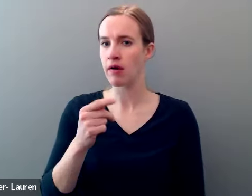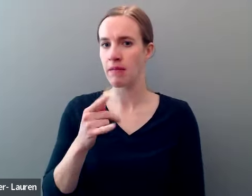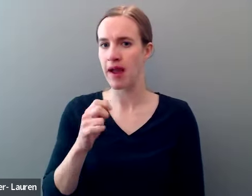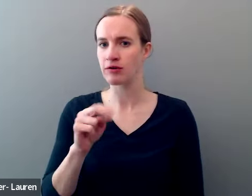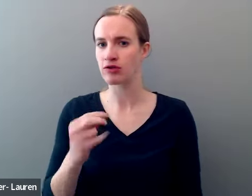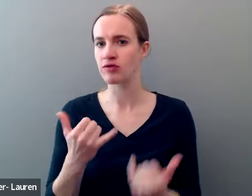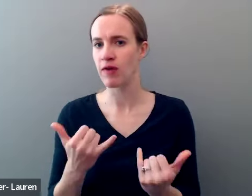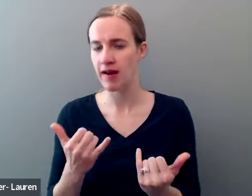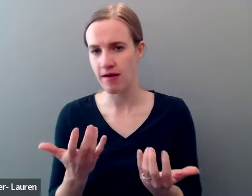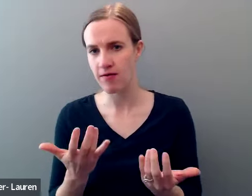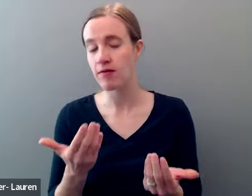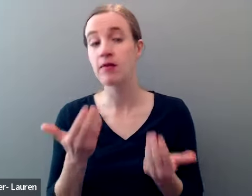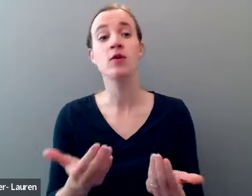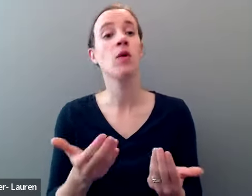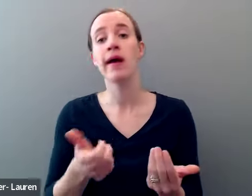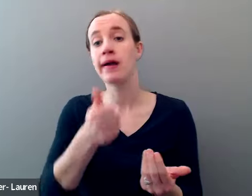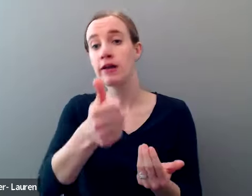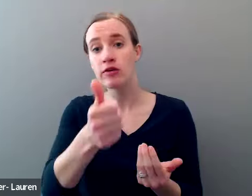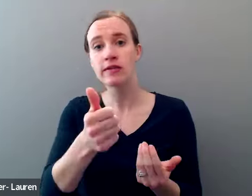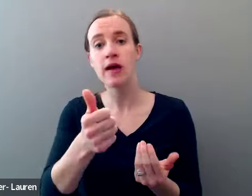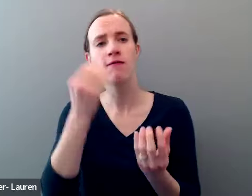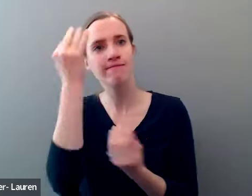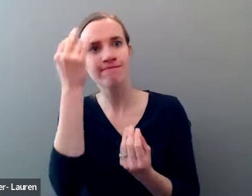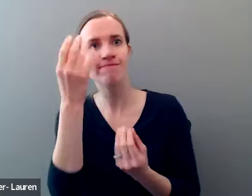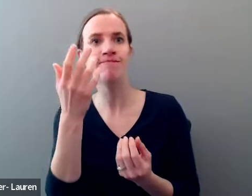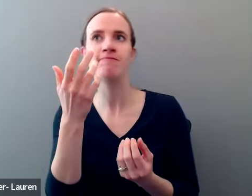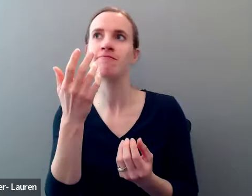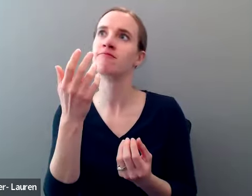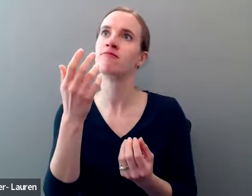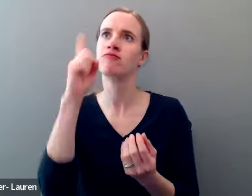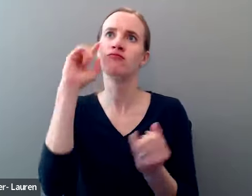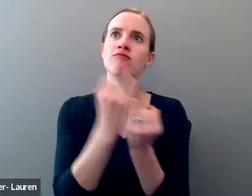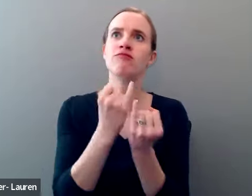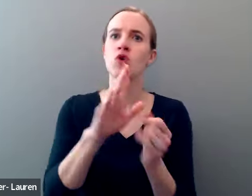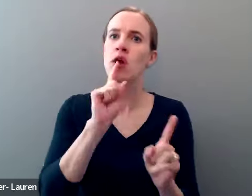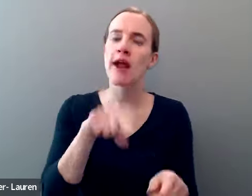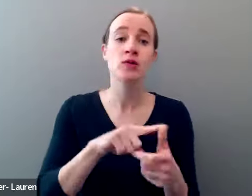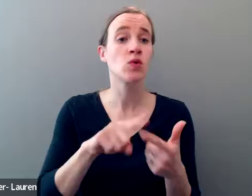these in your head or write them down or take a screenshot and do it later.